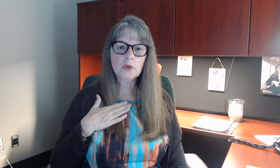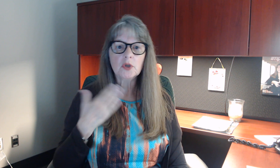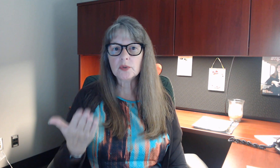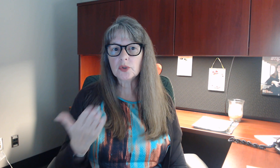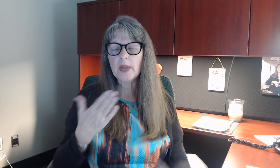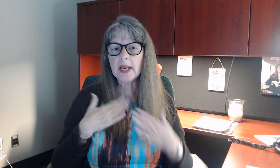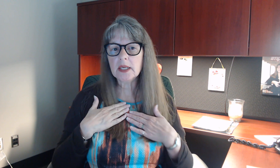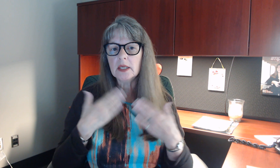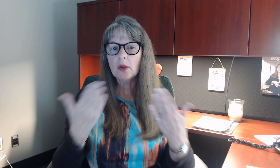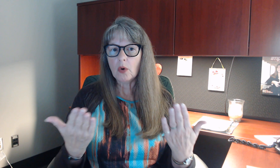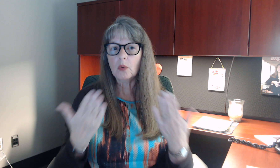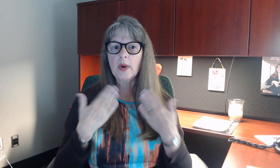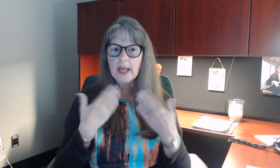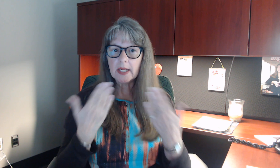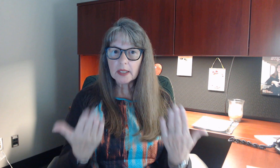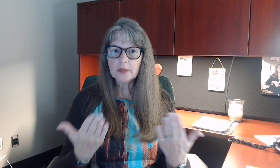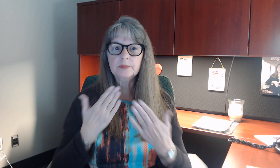it two-handed or one-handed.